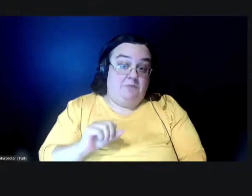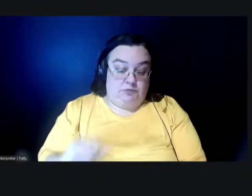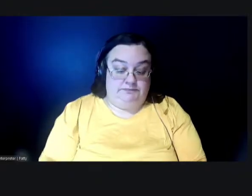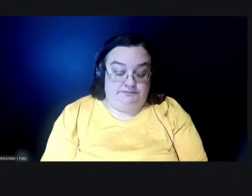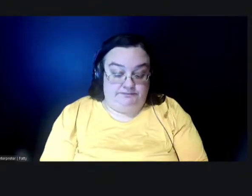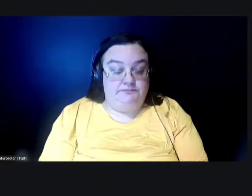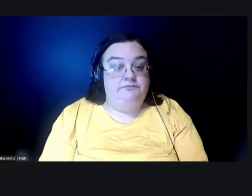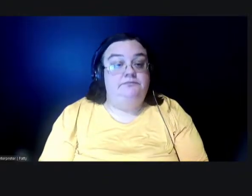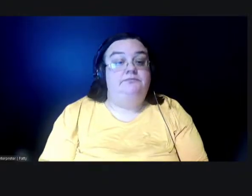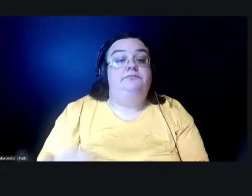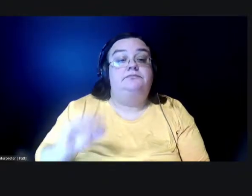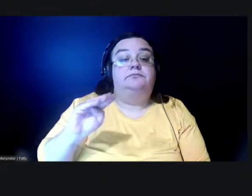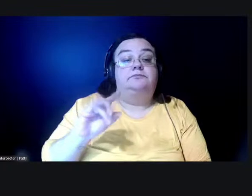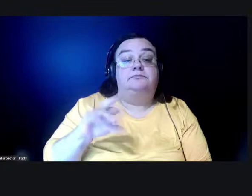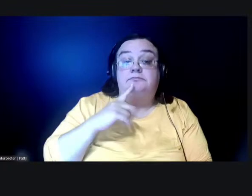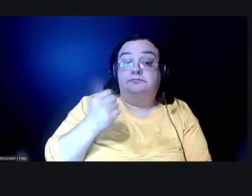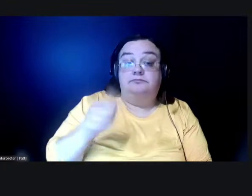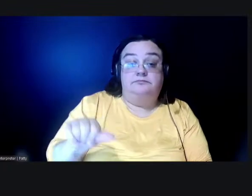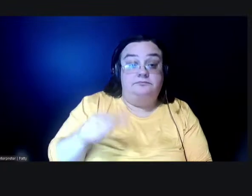Any other questions?